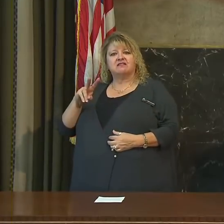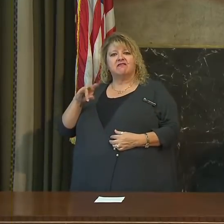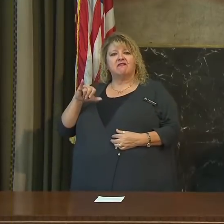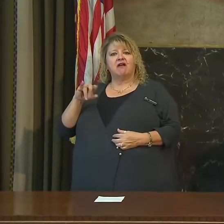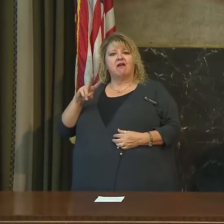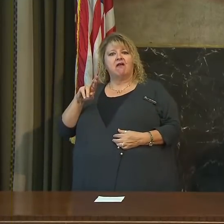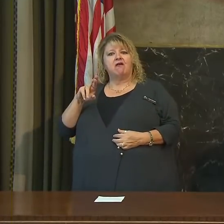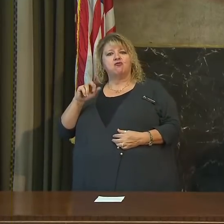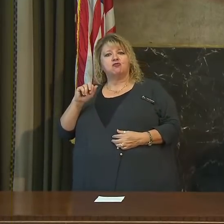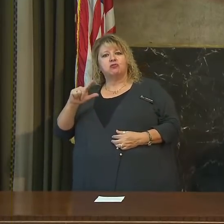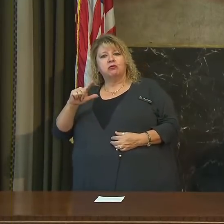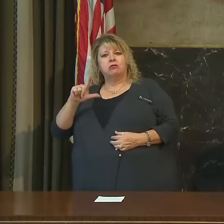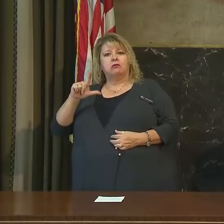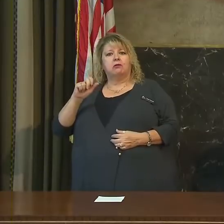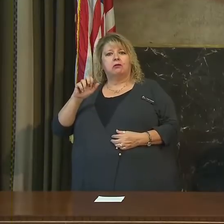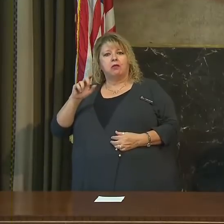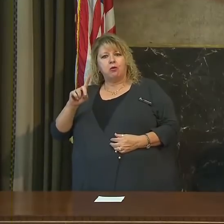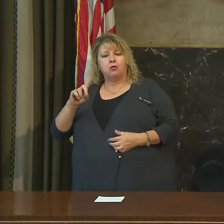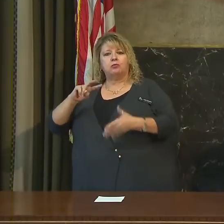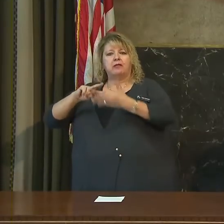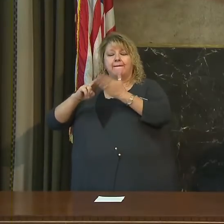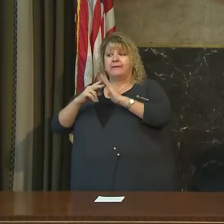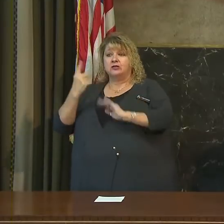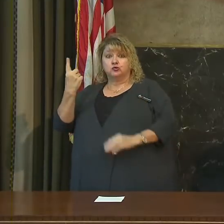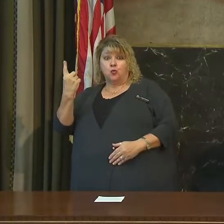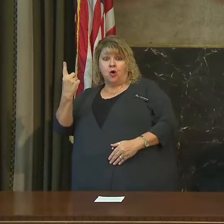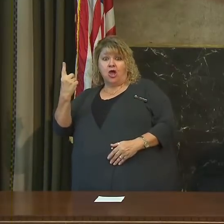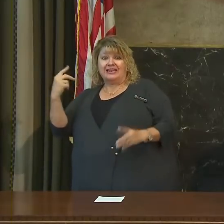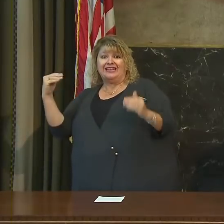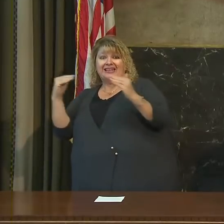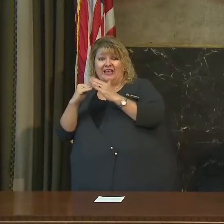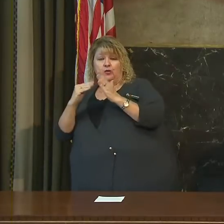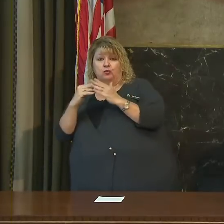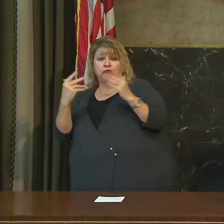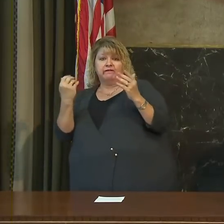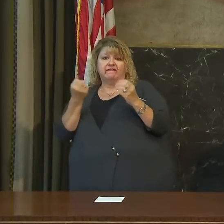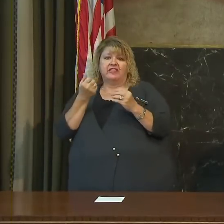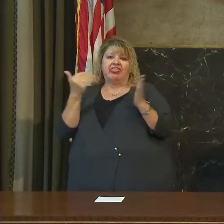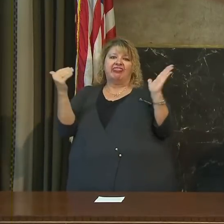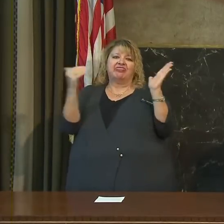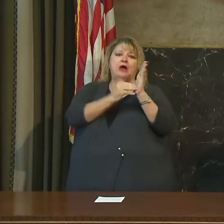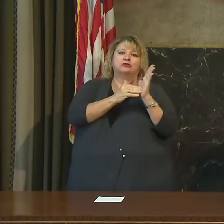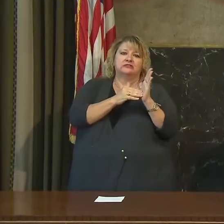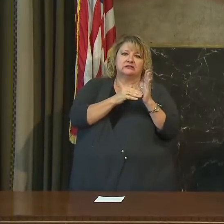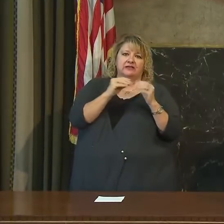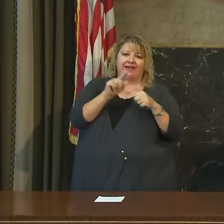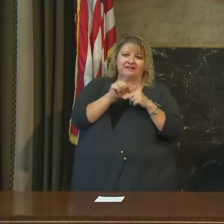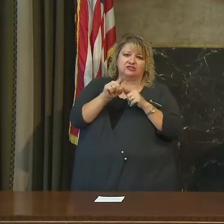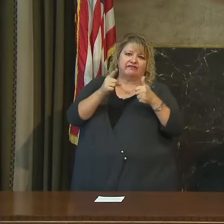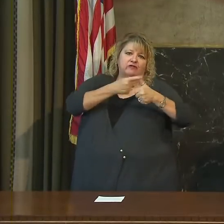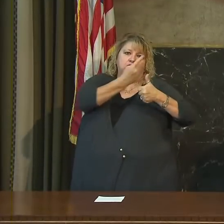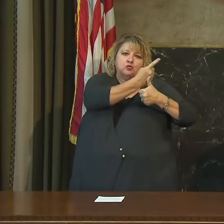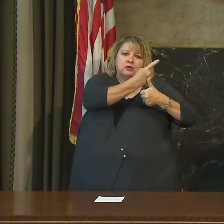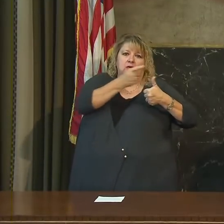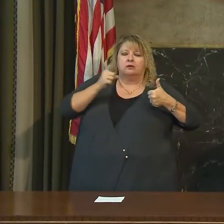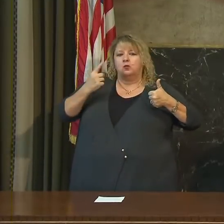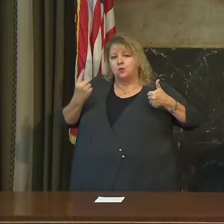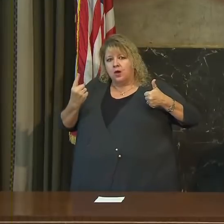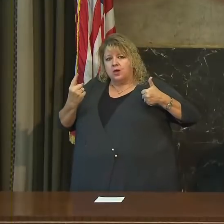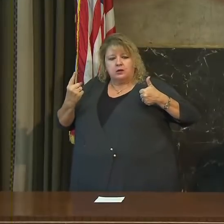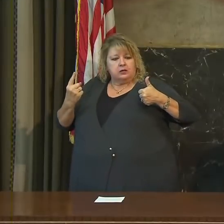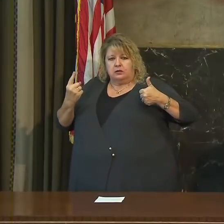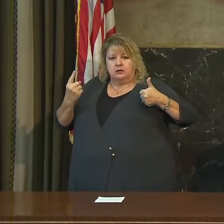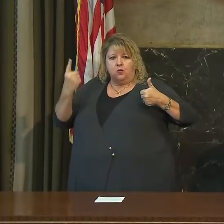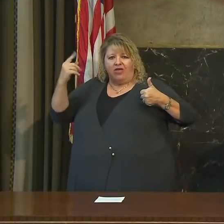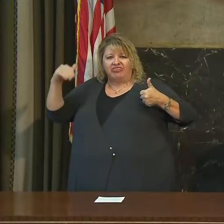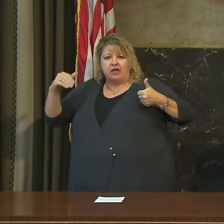more likely to infect others, and that's why individuals have more serious cases. And that's